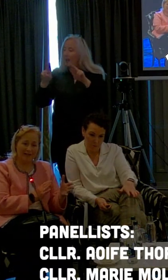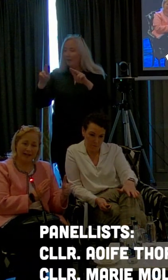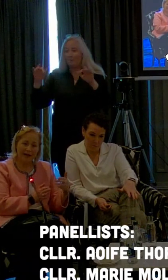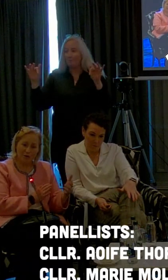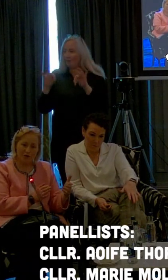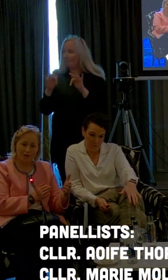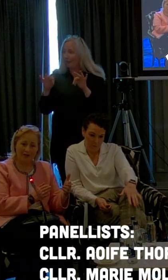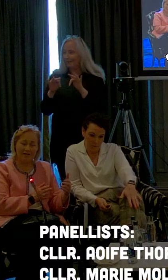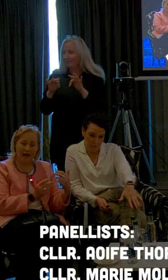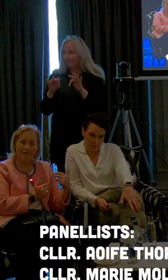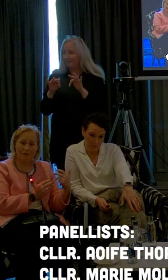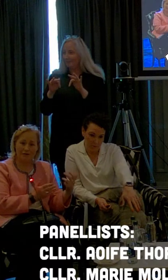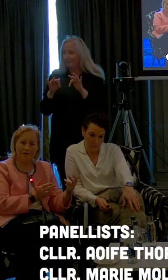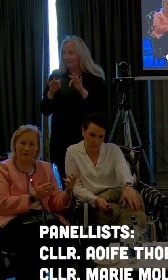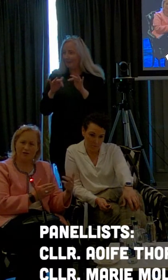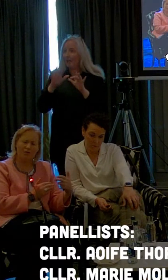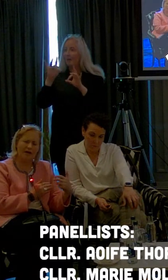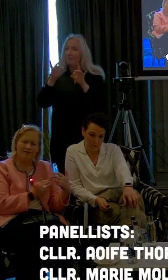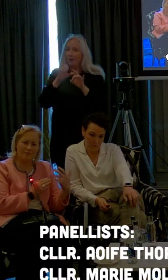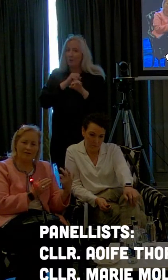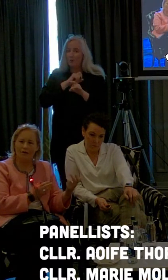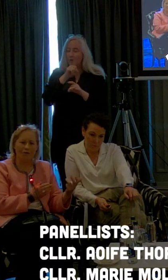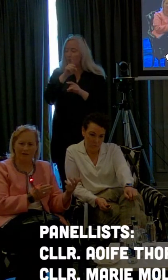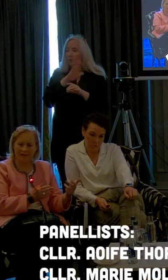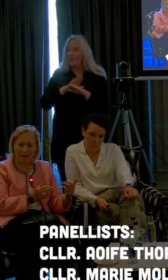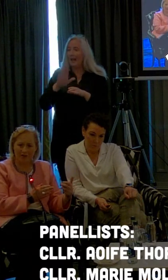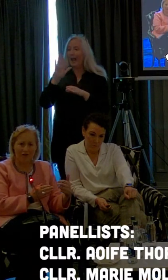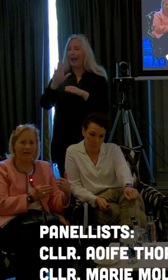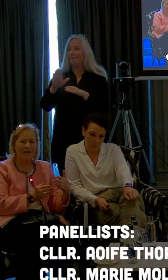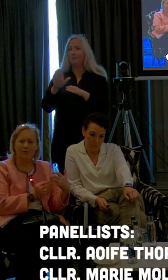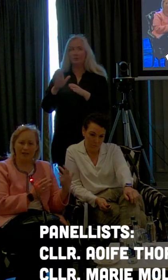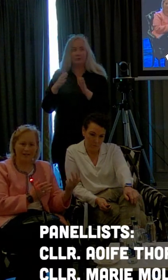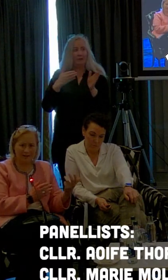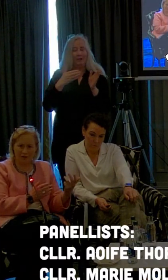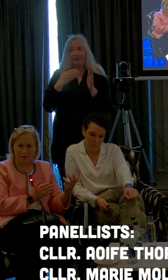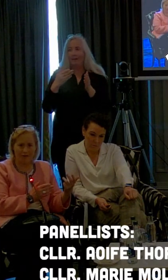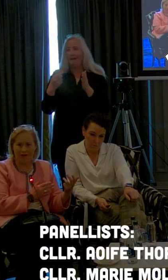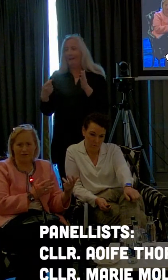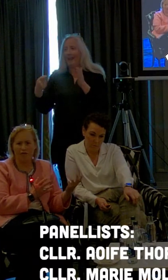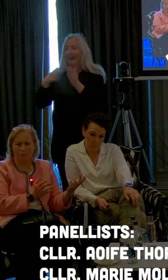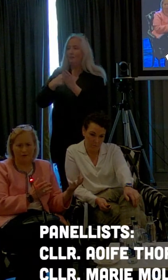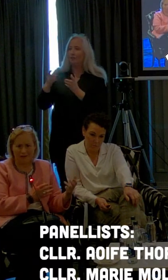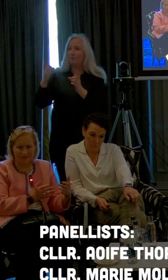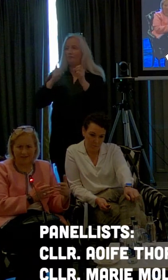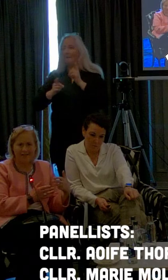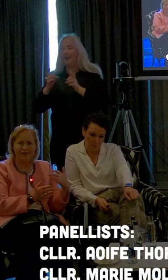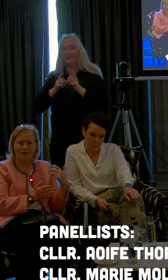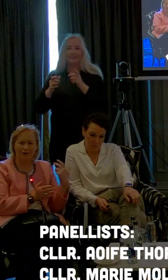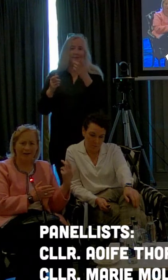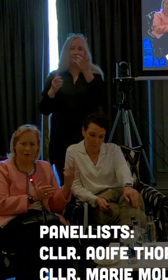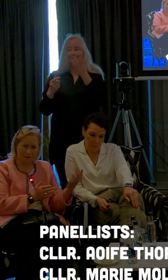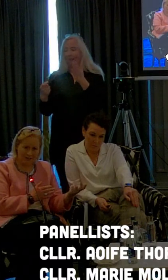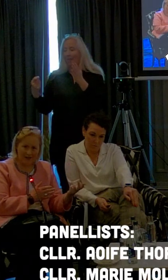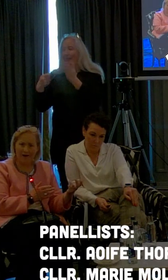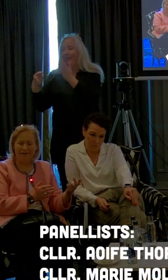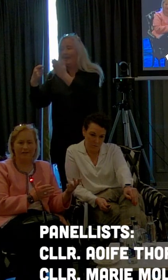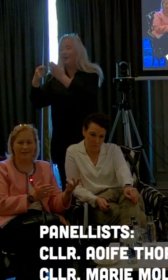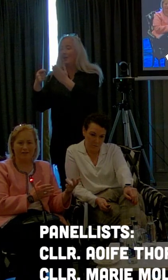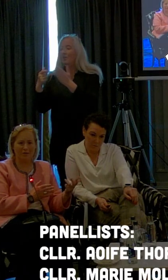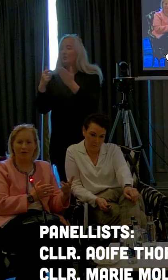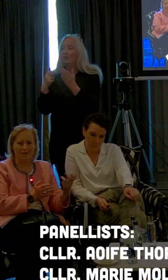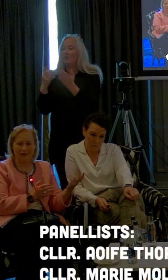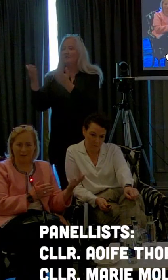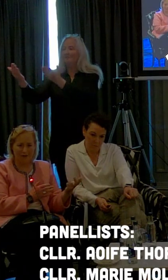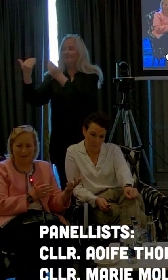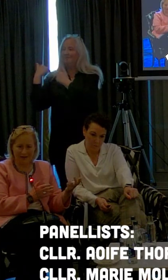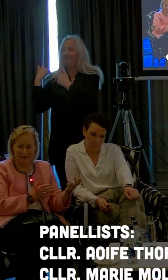and that allows you then to have your soft skills. You don't have to be overly theatrical, pretending that you're a tough person in this, and you're going to take on